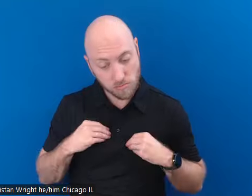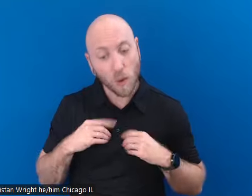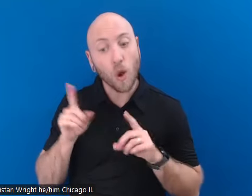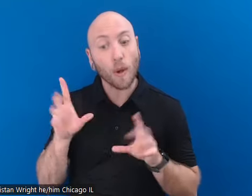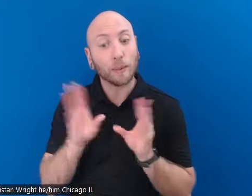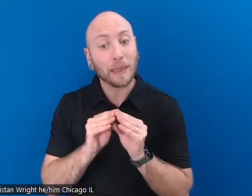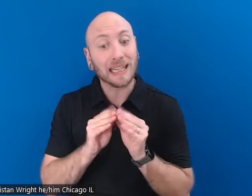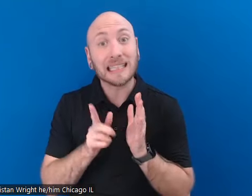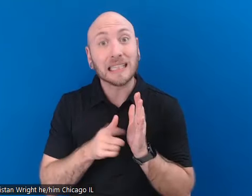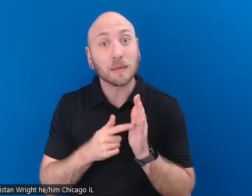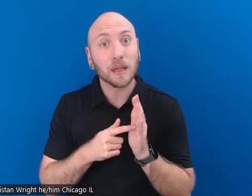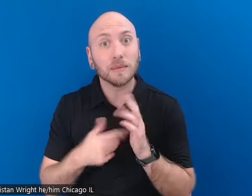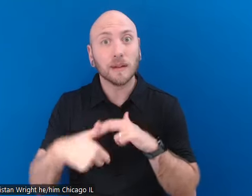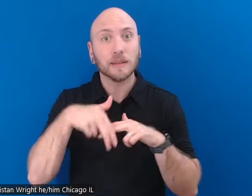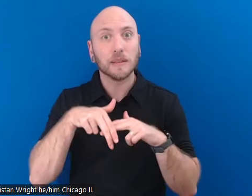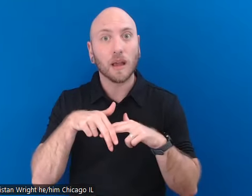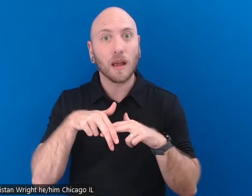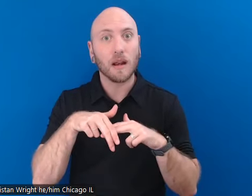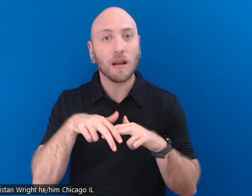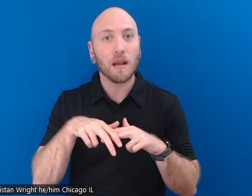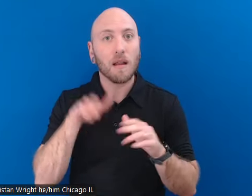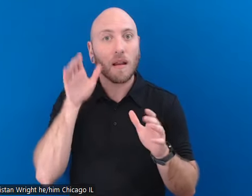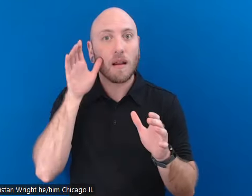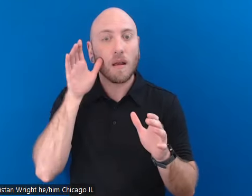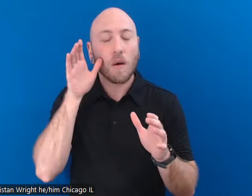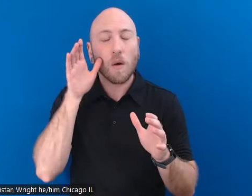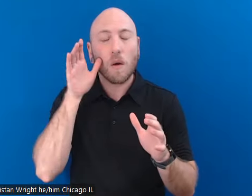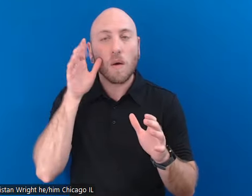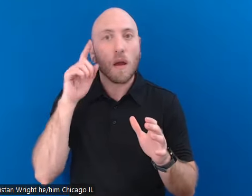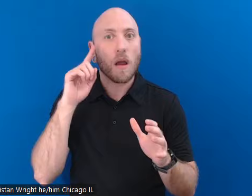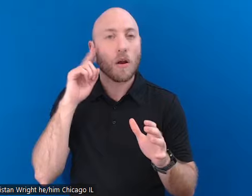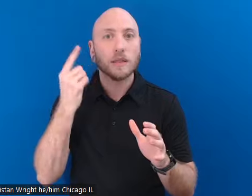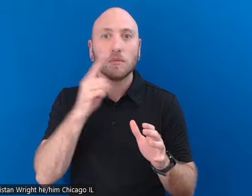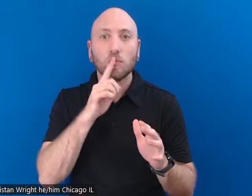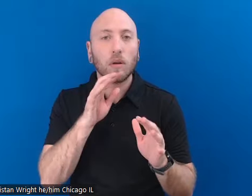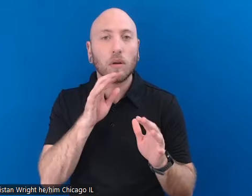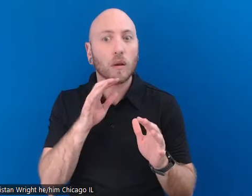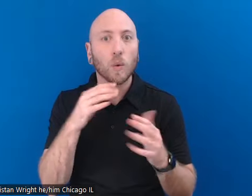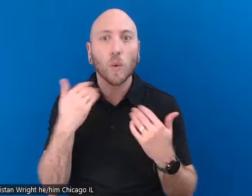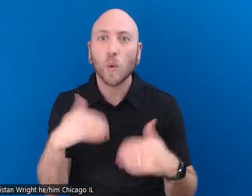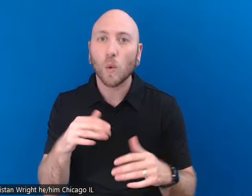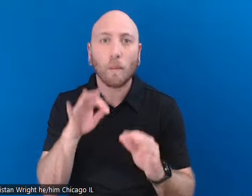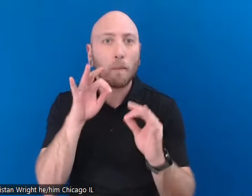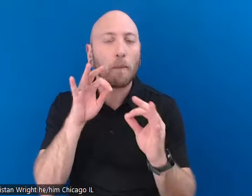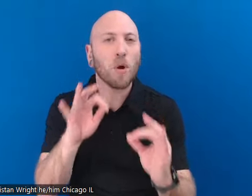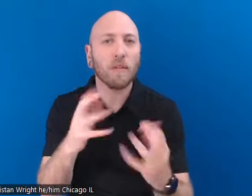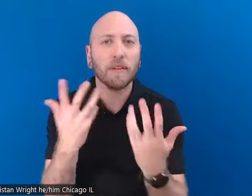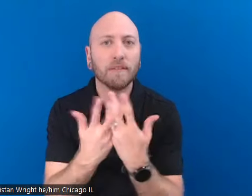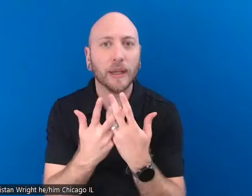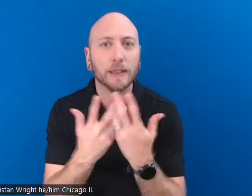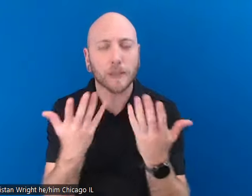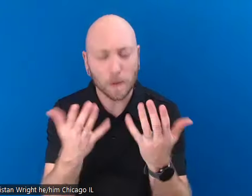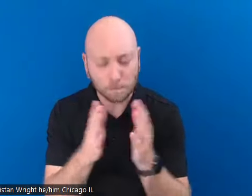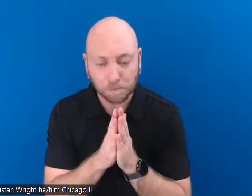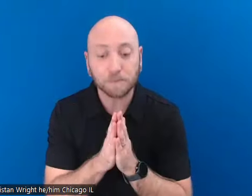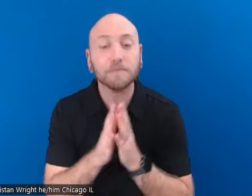help other people stay sober. So continued on in service. I'm a